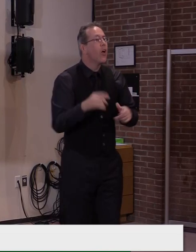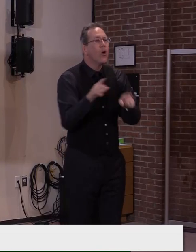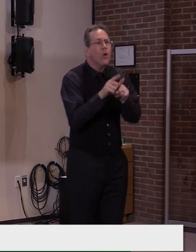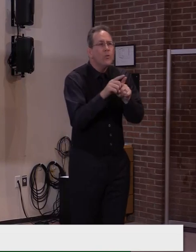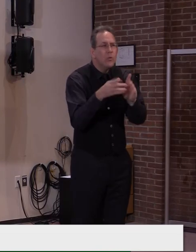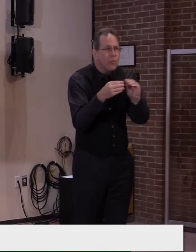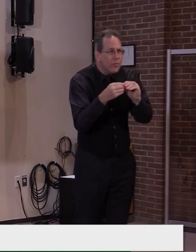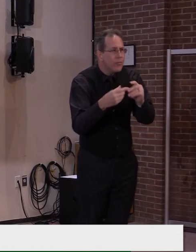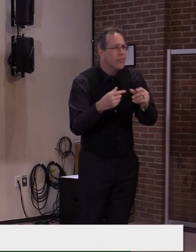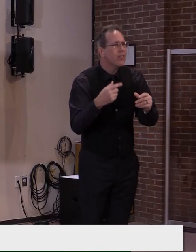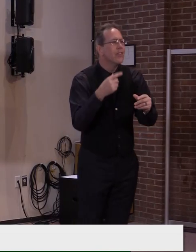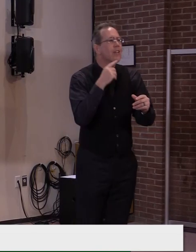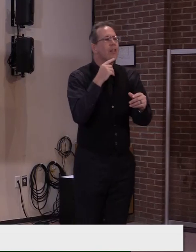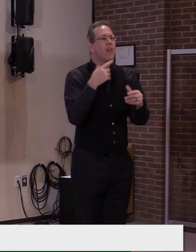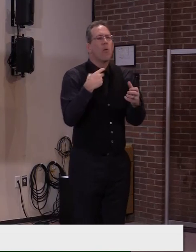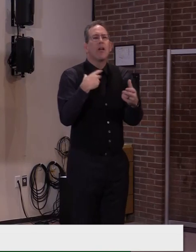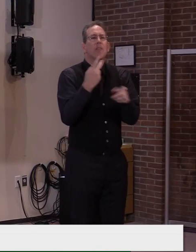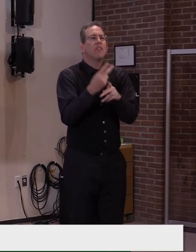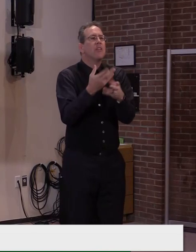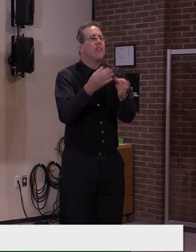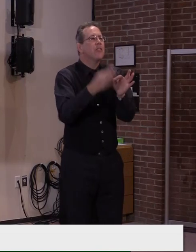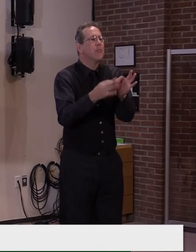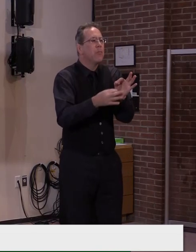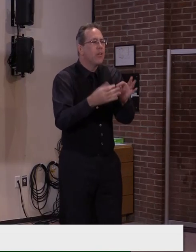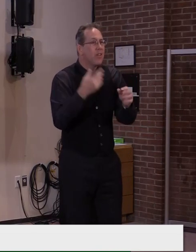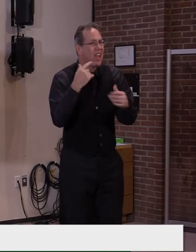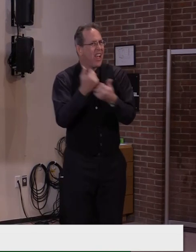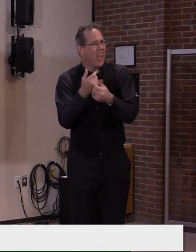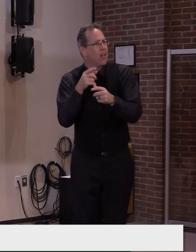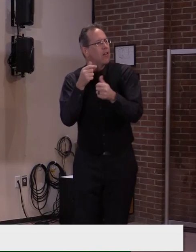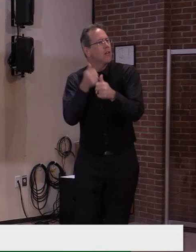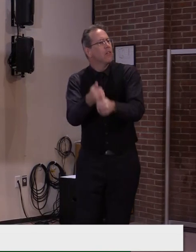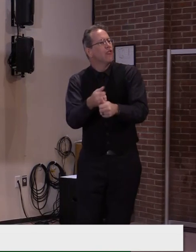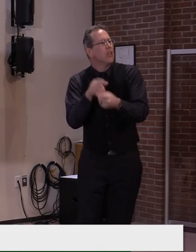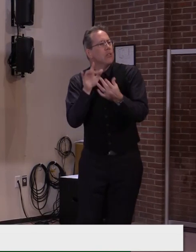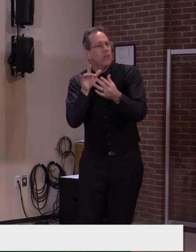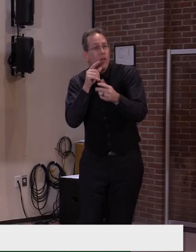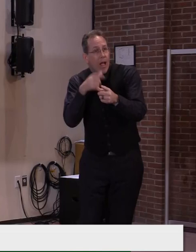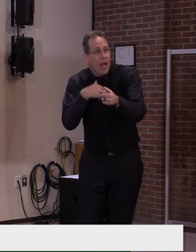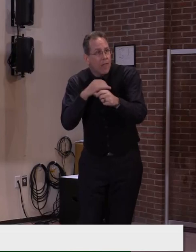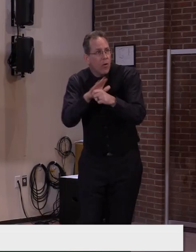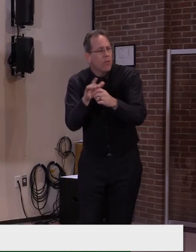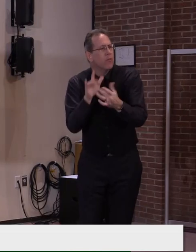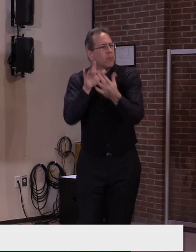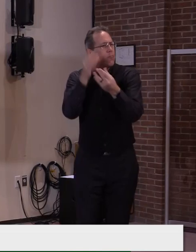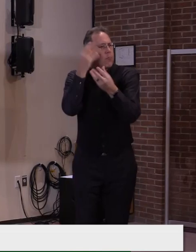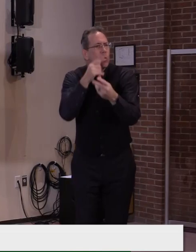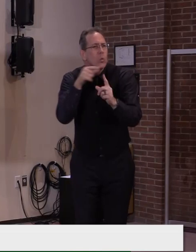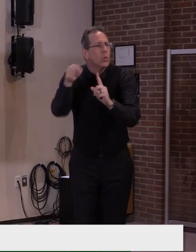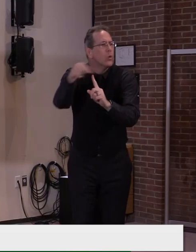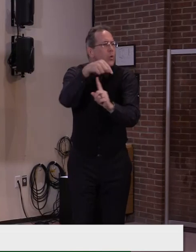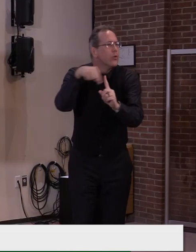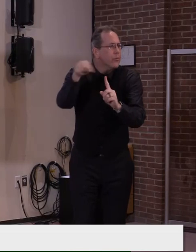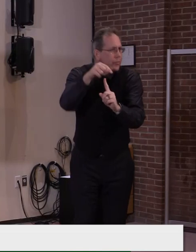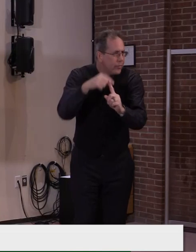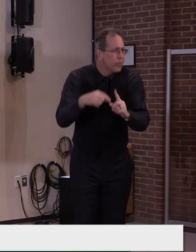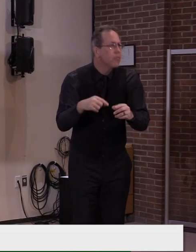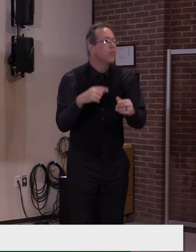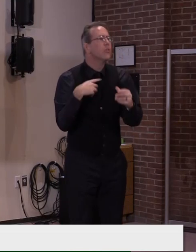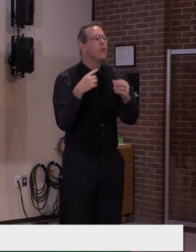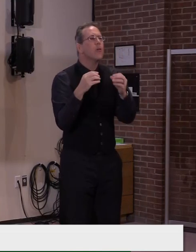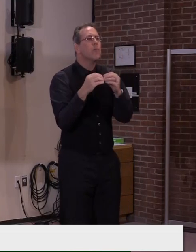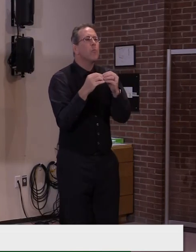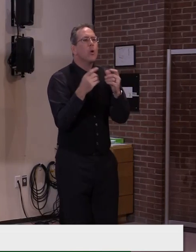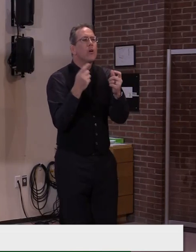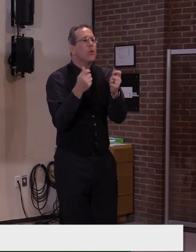contact tracing and test to stay. We have been expanding the use of antigen testing in schools under test to stay.